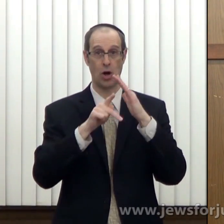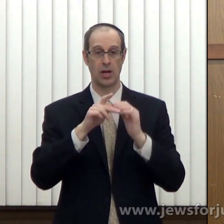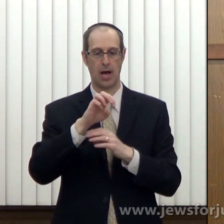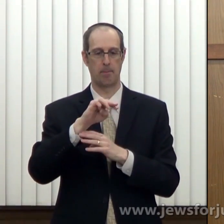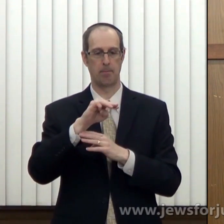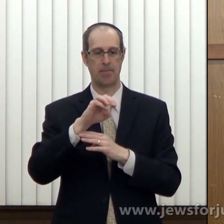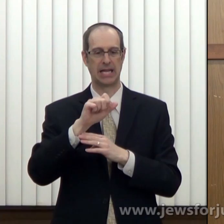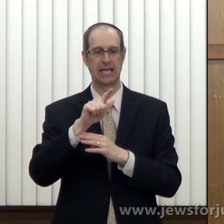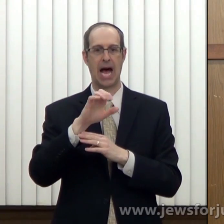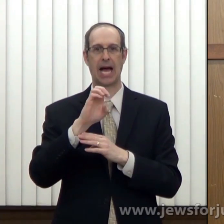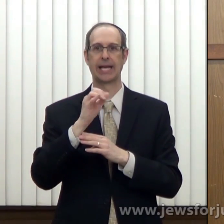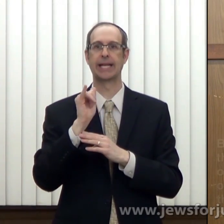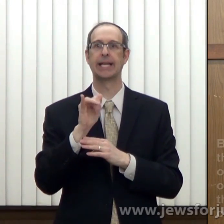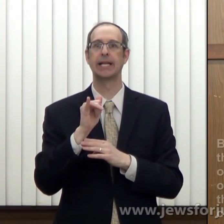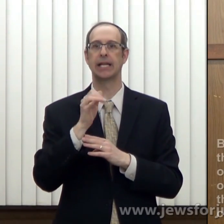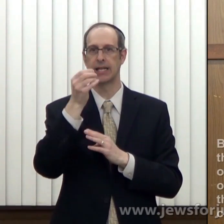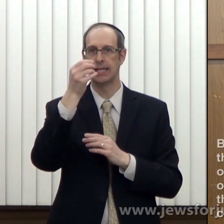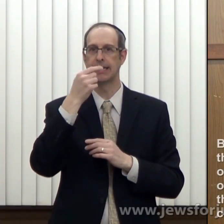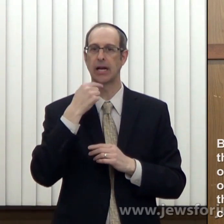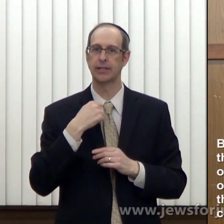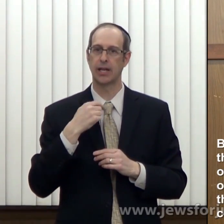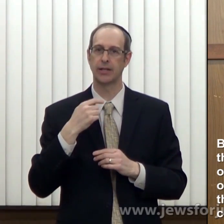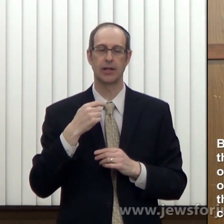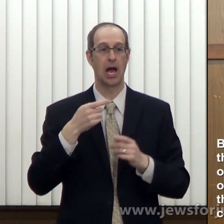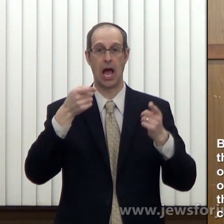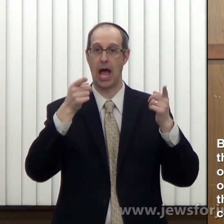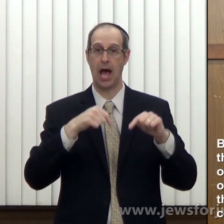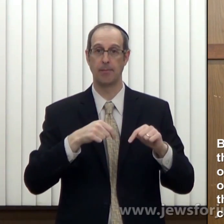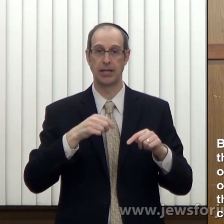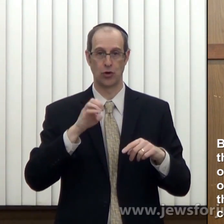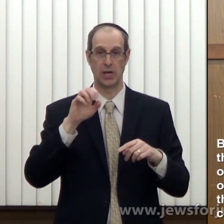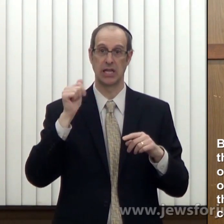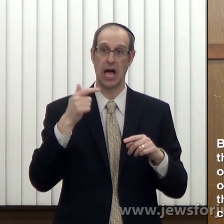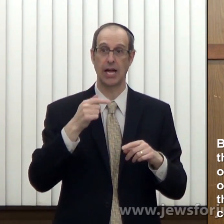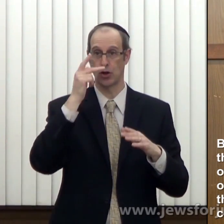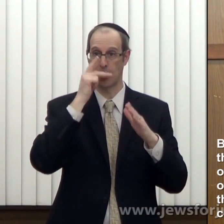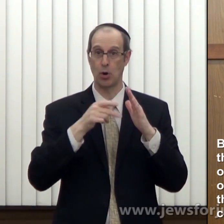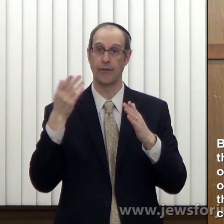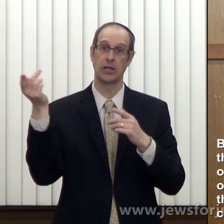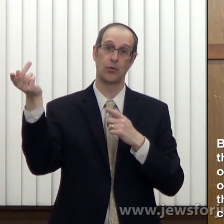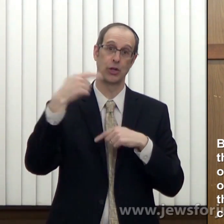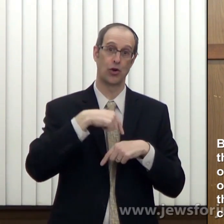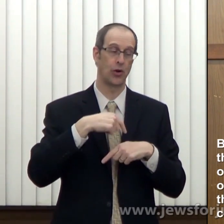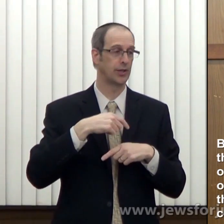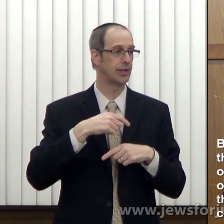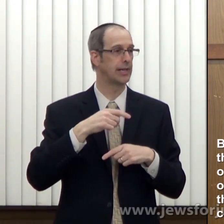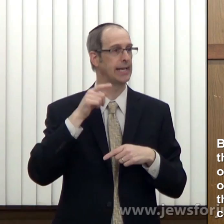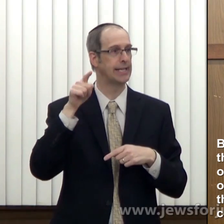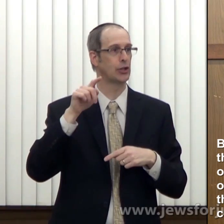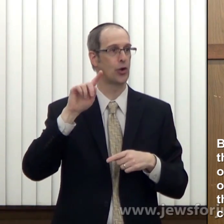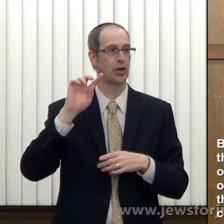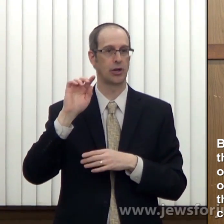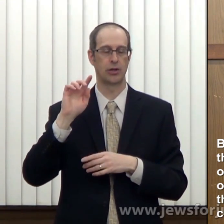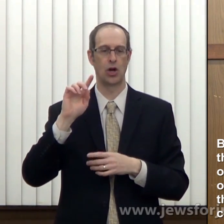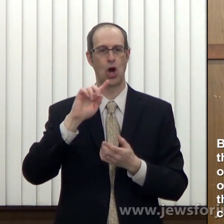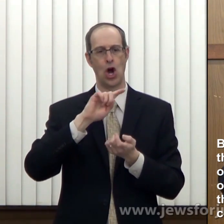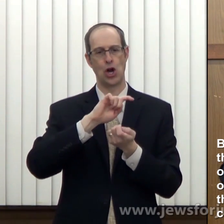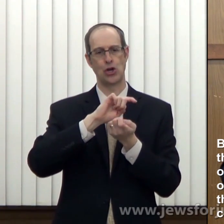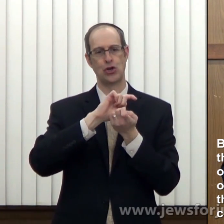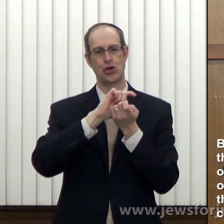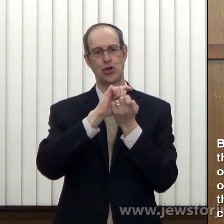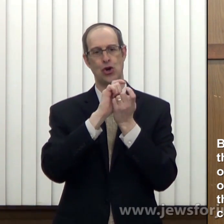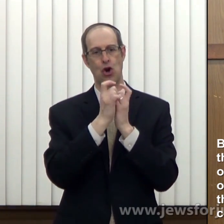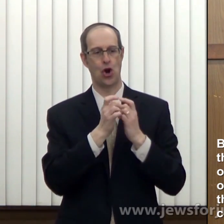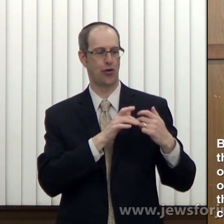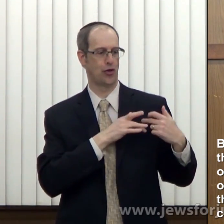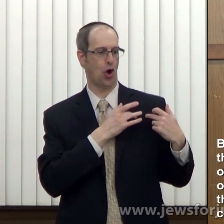Malachi tells us that when Elijah the prophet returns, he's going to turn the hearts of